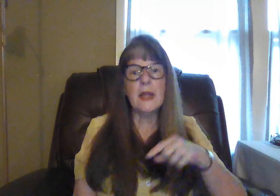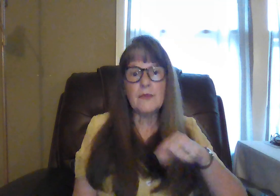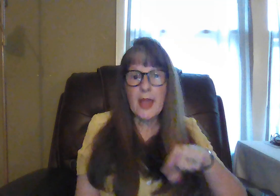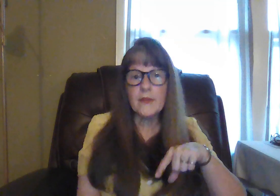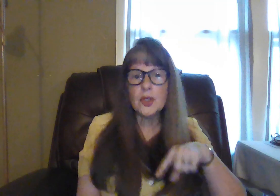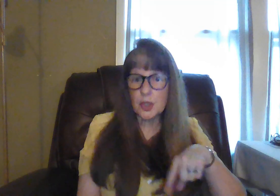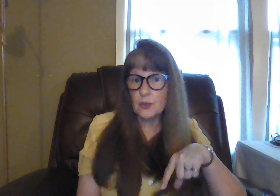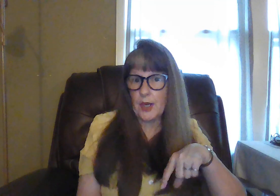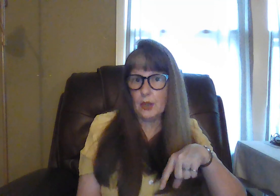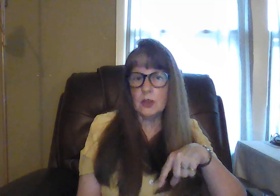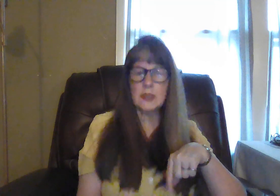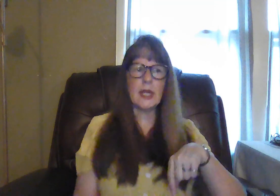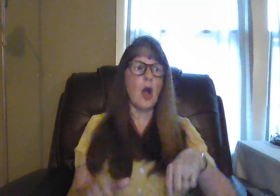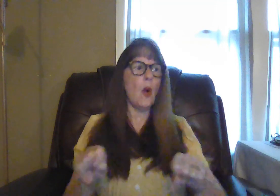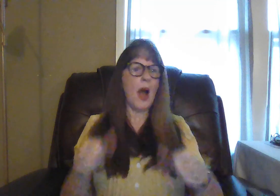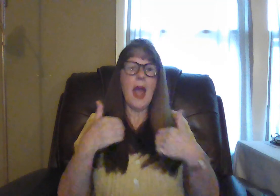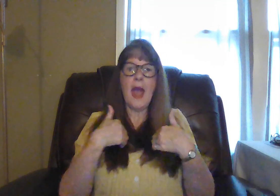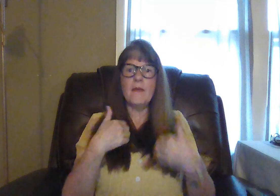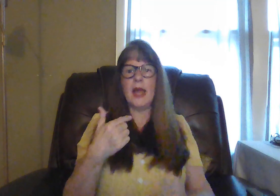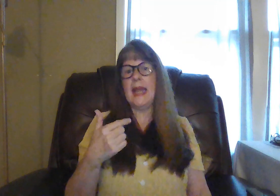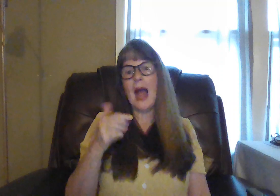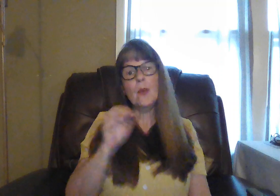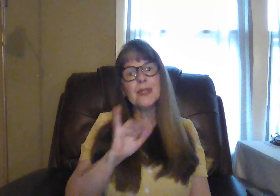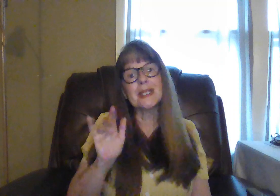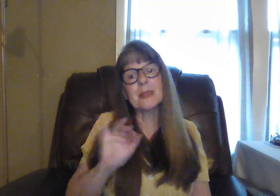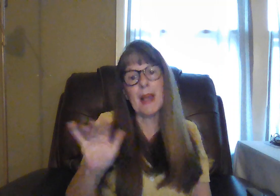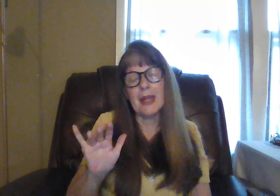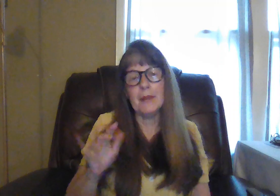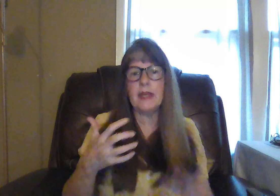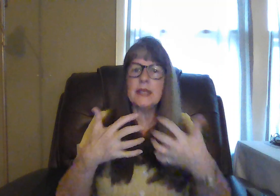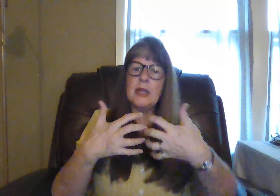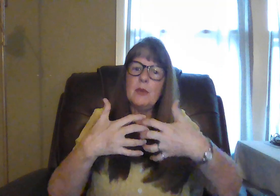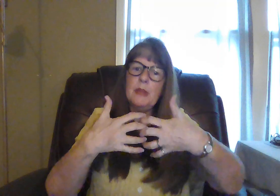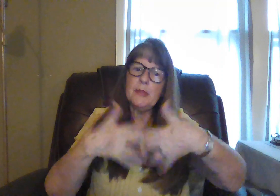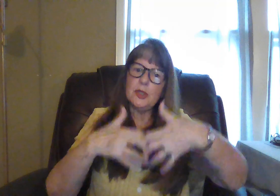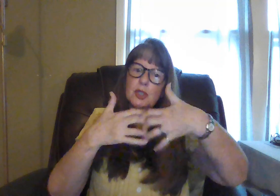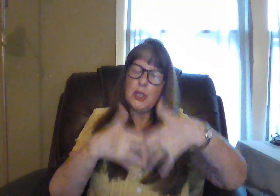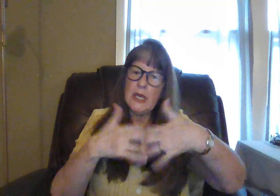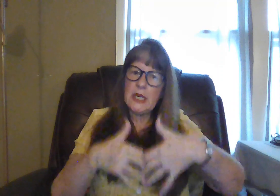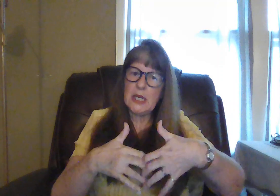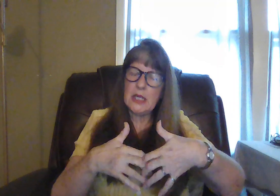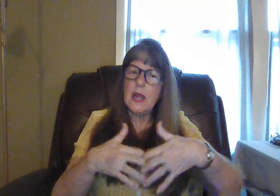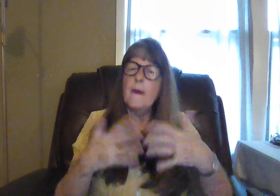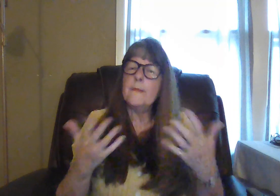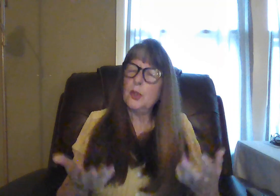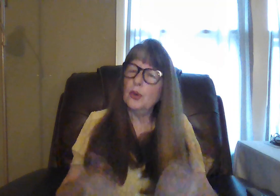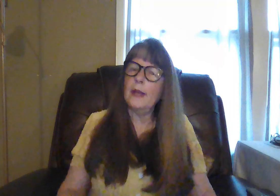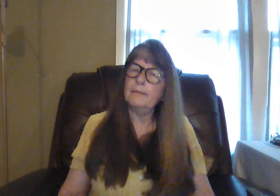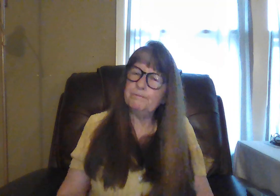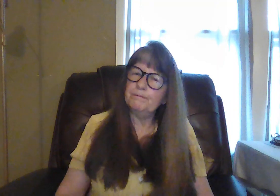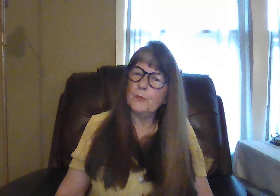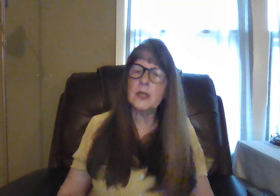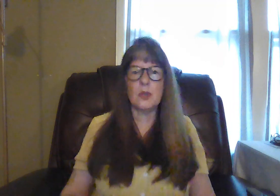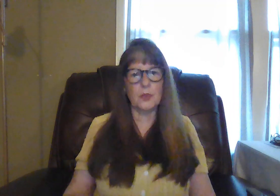they have a generator, say, oh, I have, and I would spell it because it would be machine, but you're like, what does that really